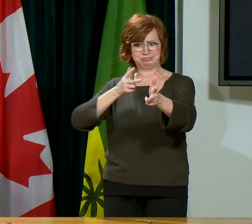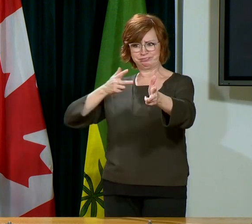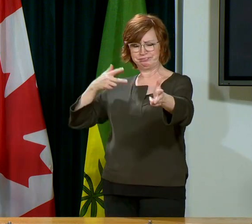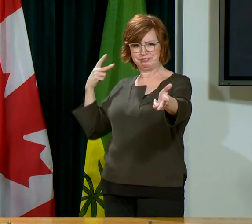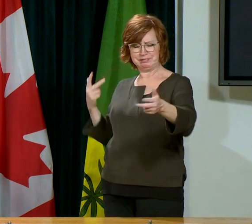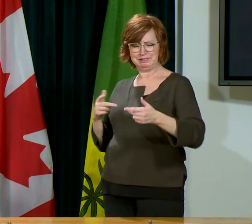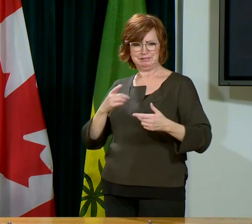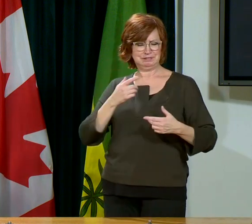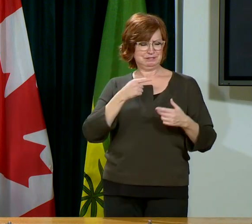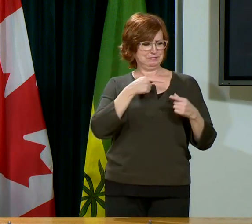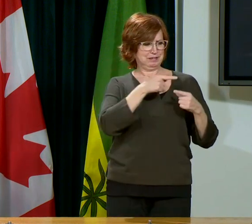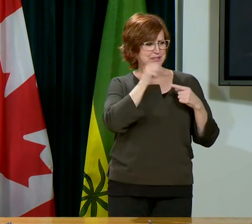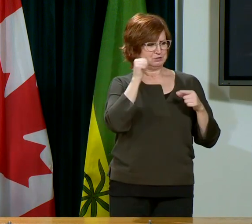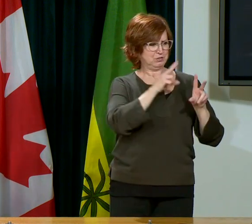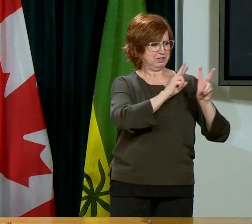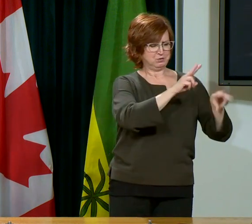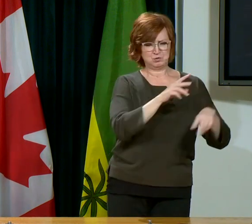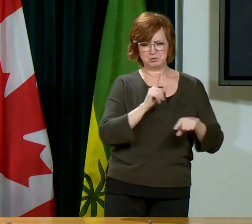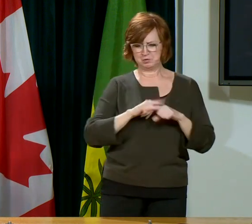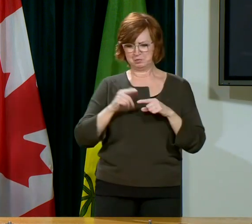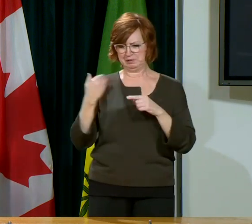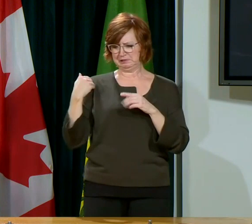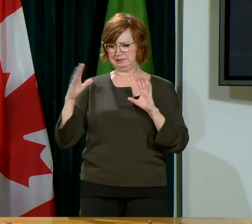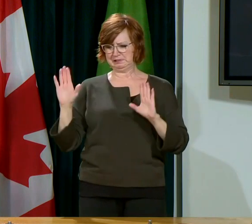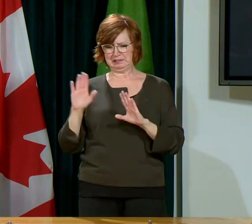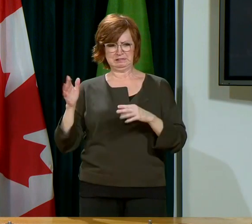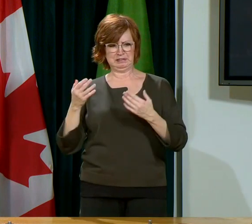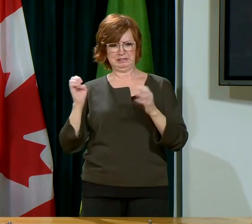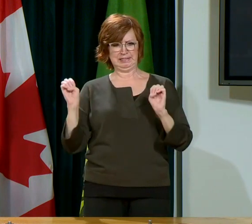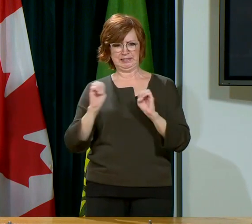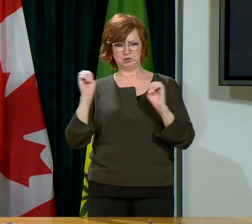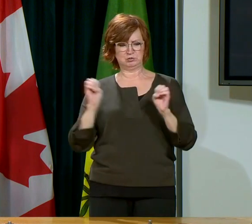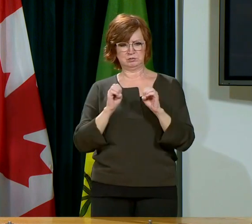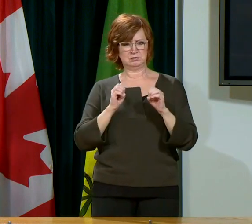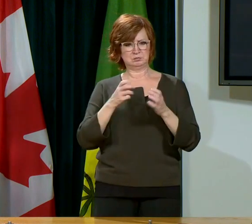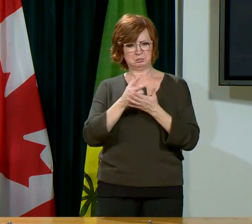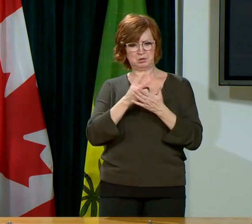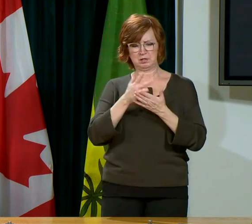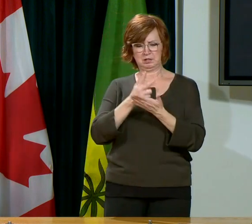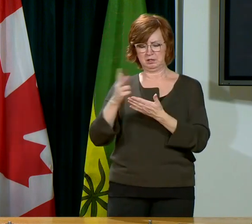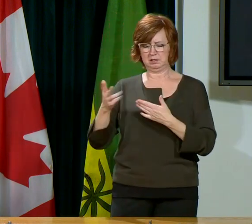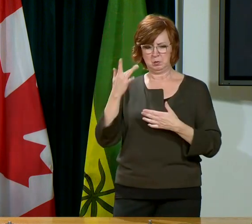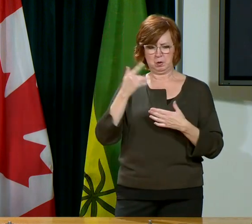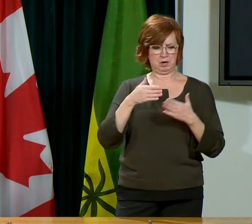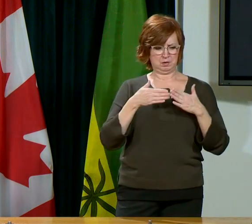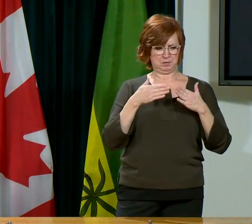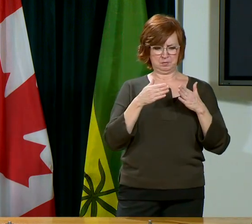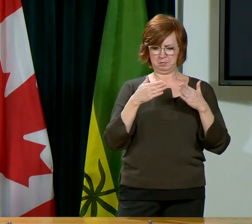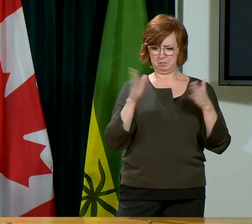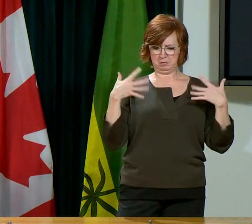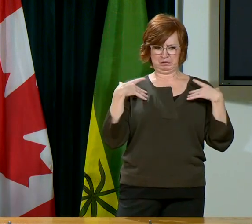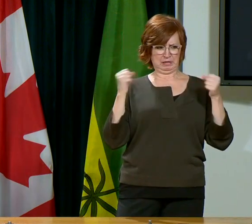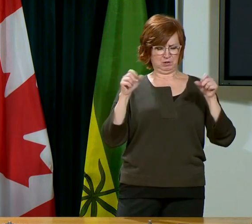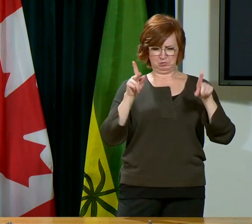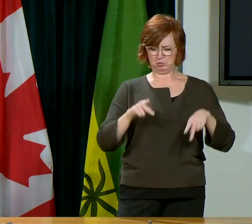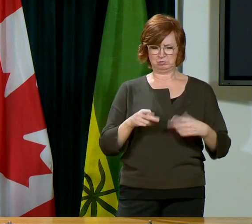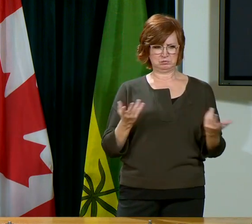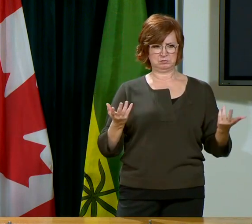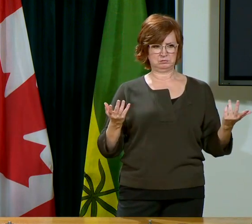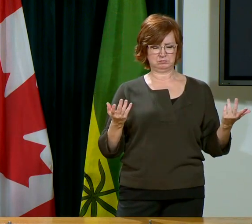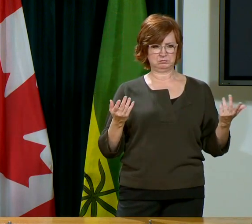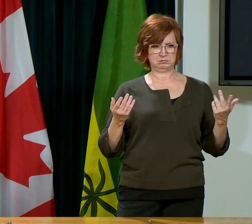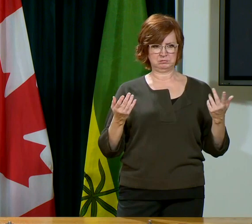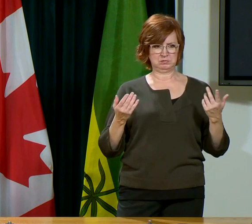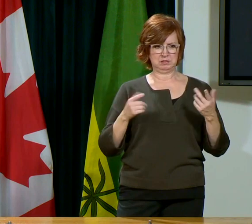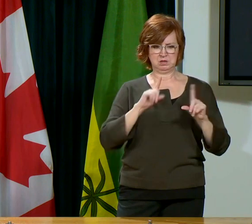I think specifically the question was around what would the public health inspector need to be assured of what the plan was to keep people in the vehicles. And